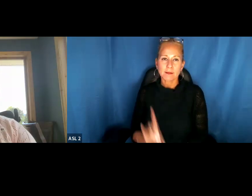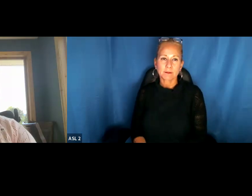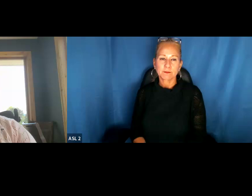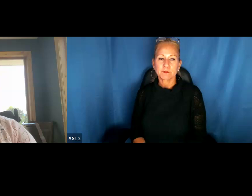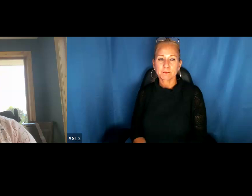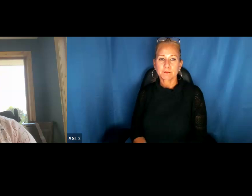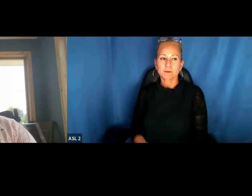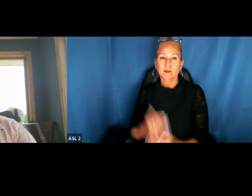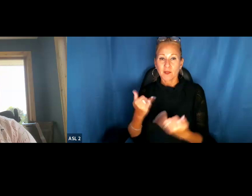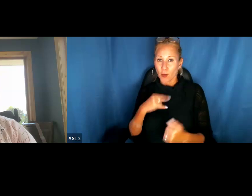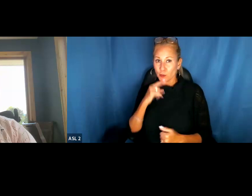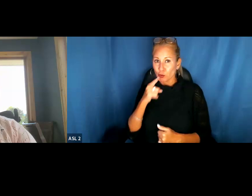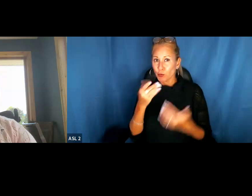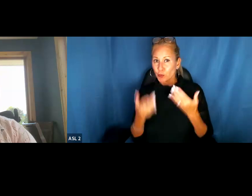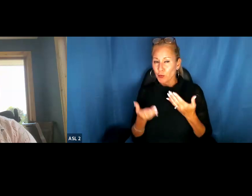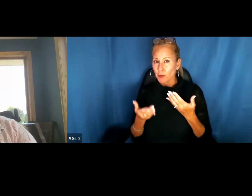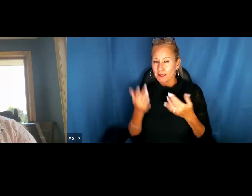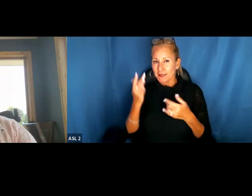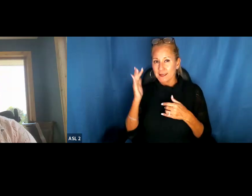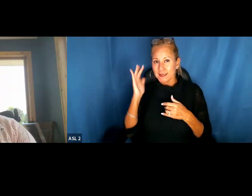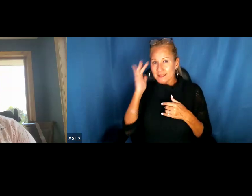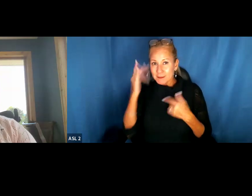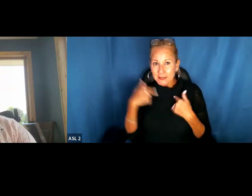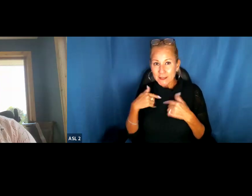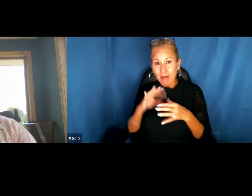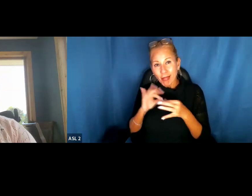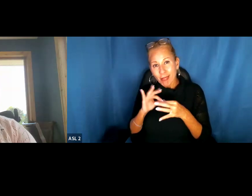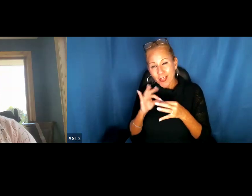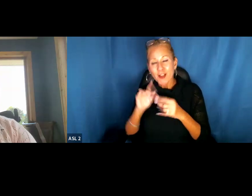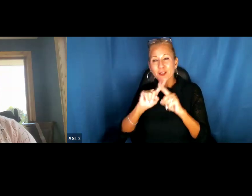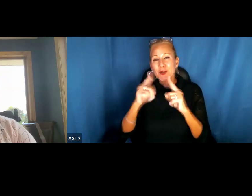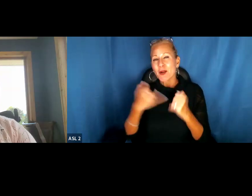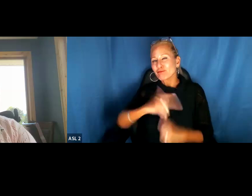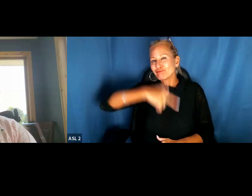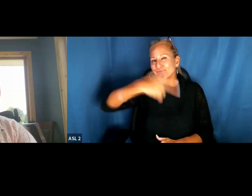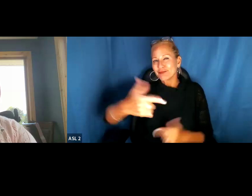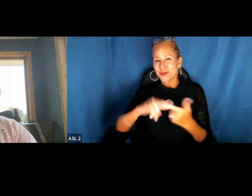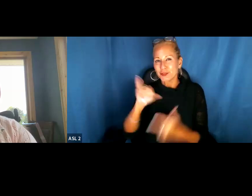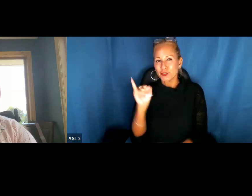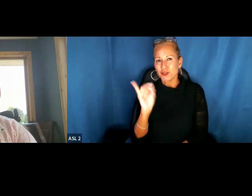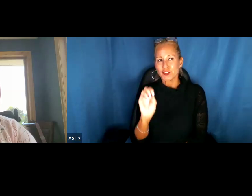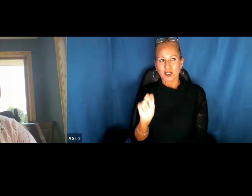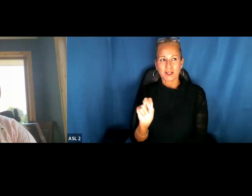Now, I'm sure you all are probably kind of sick of hearing me talk, so I'm going to turn things over to Jen.